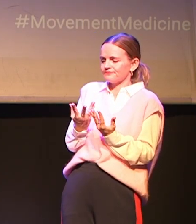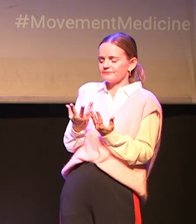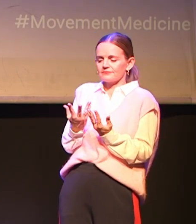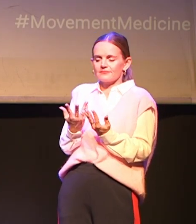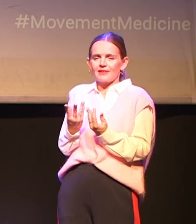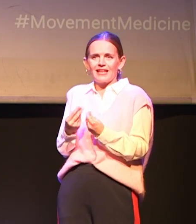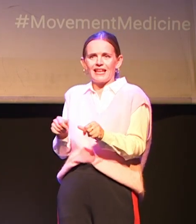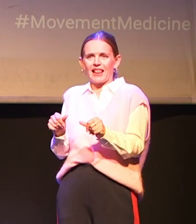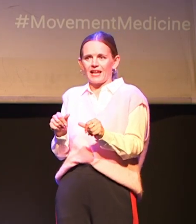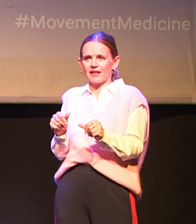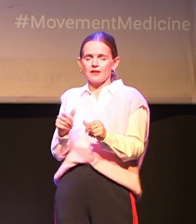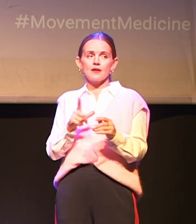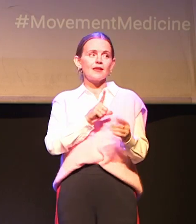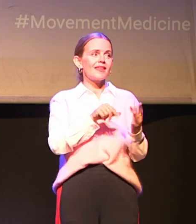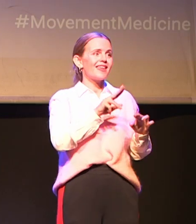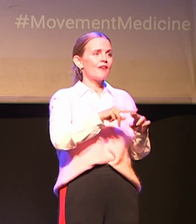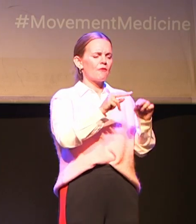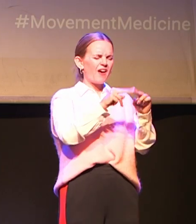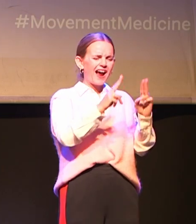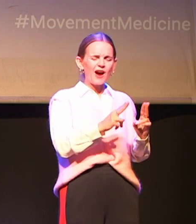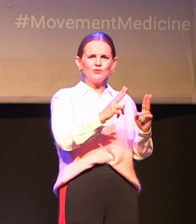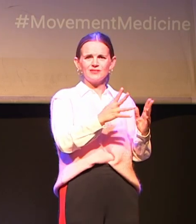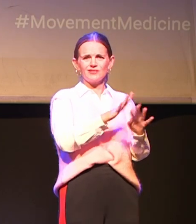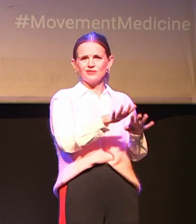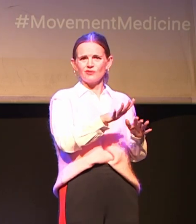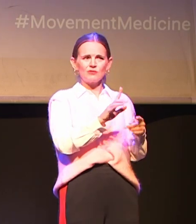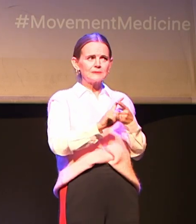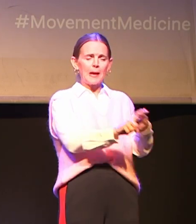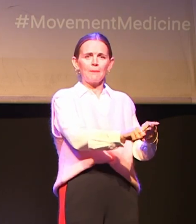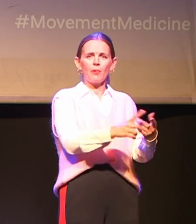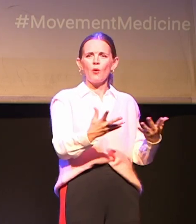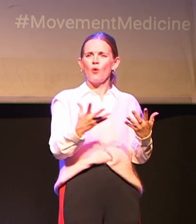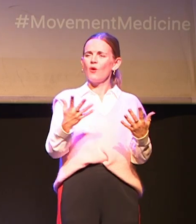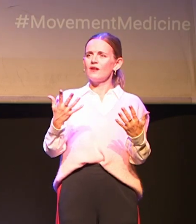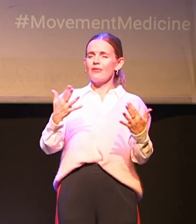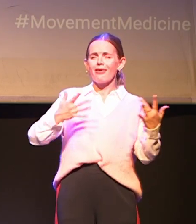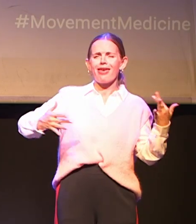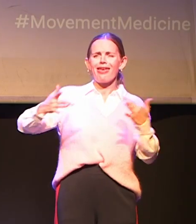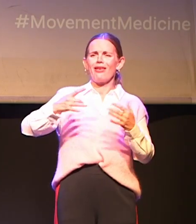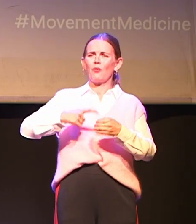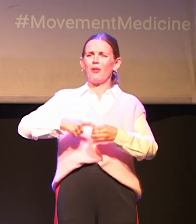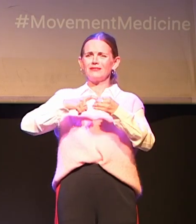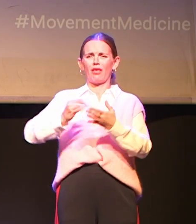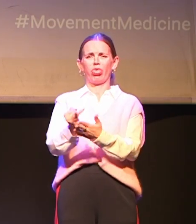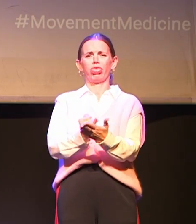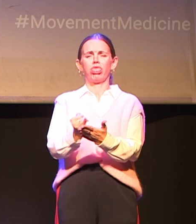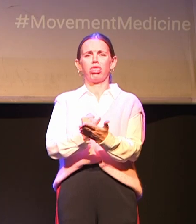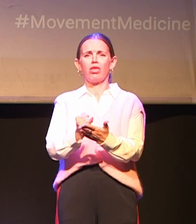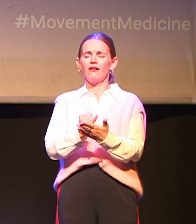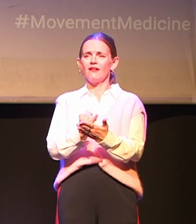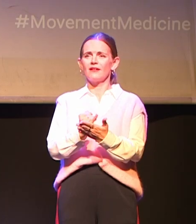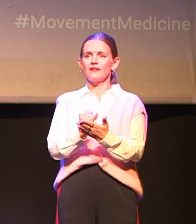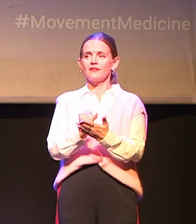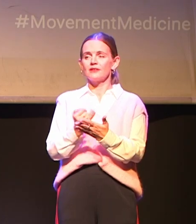housing or poor quality air or ableism, all these different forms of structural oppression, one